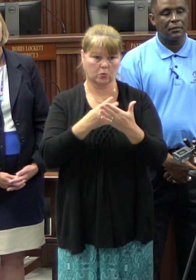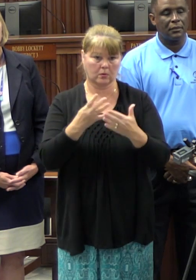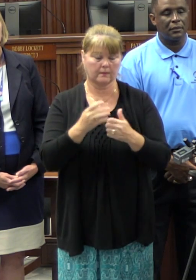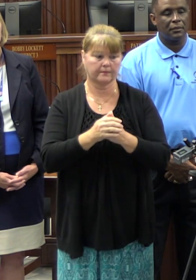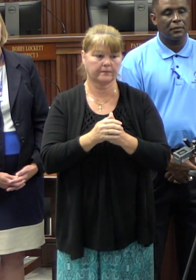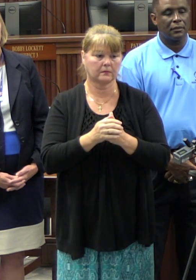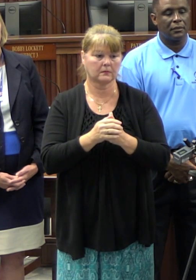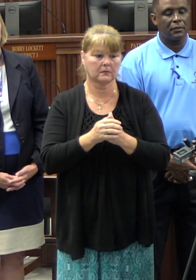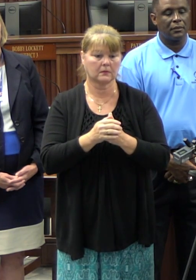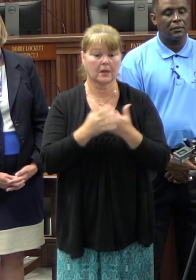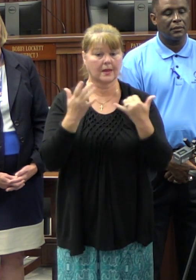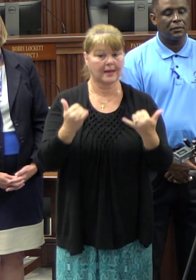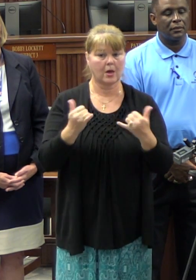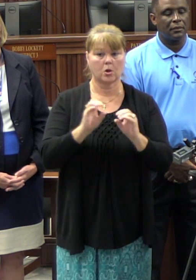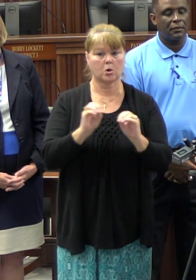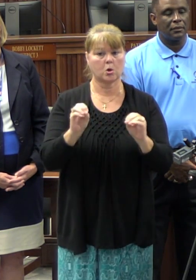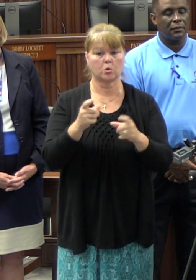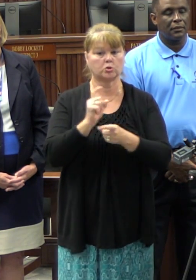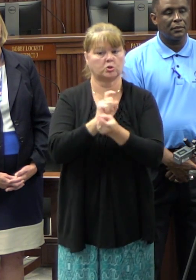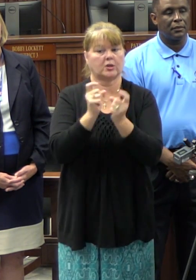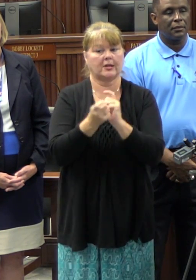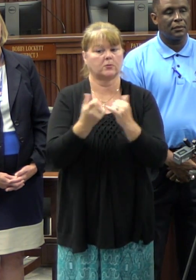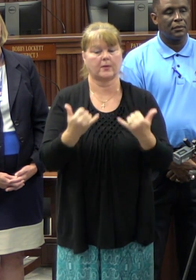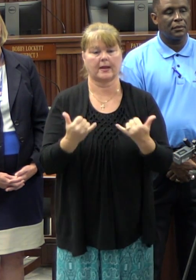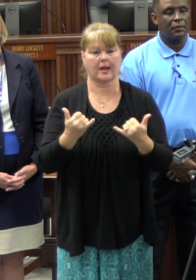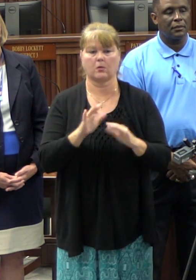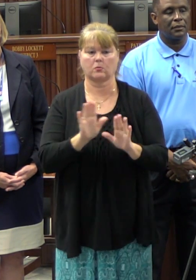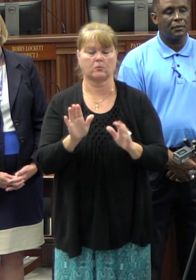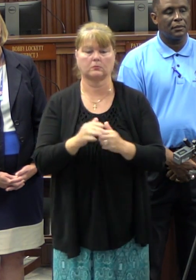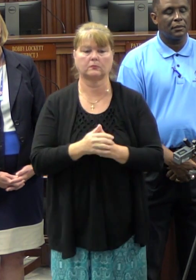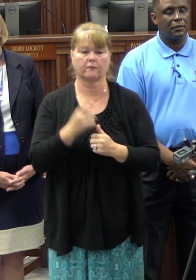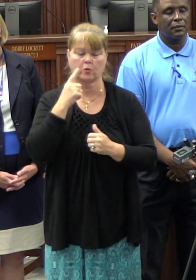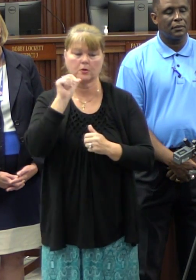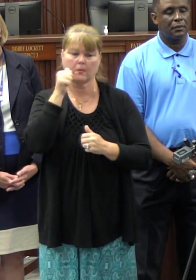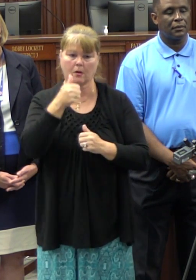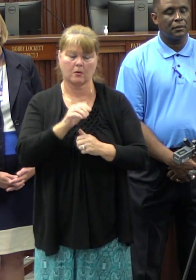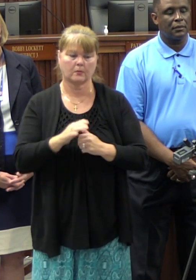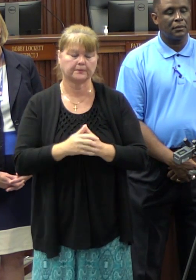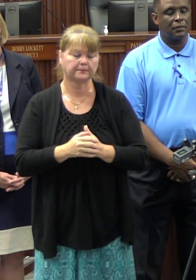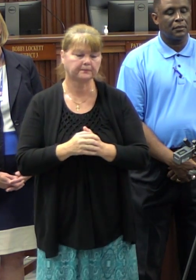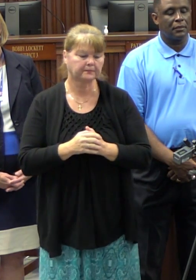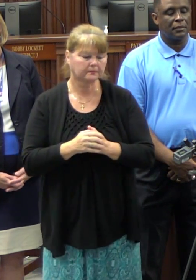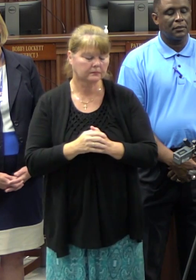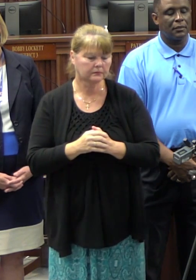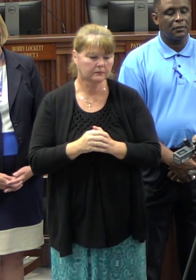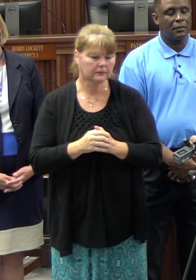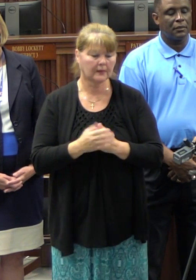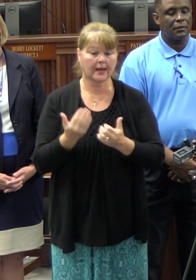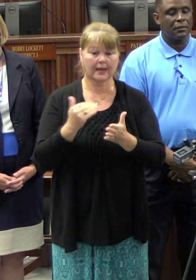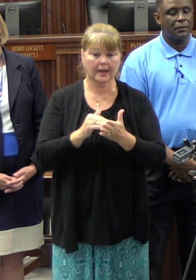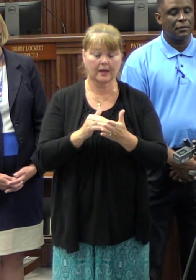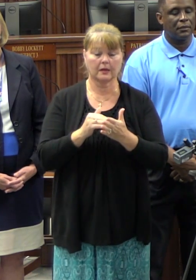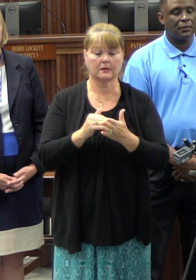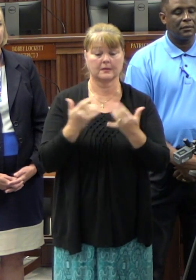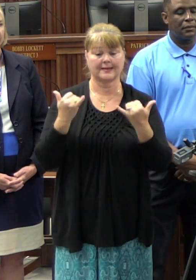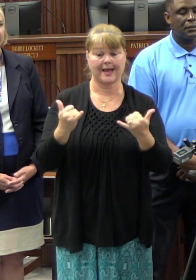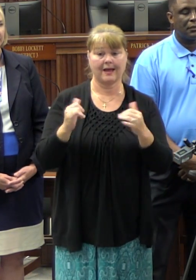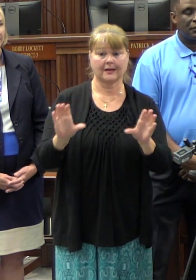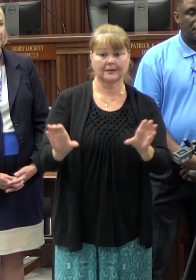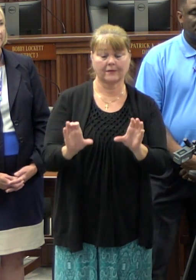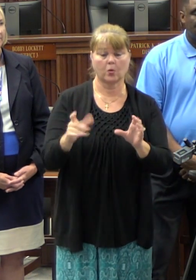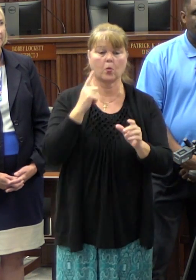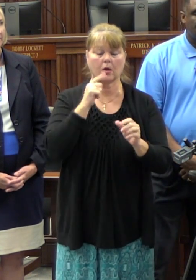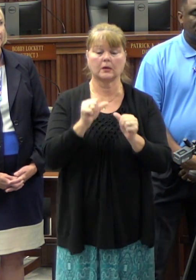right now, there's no alter to the school schedule for tomorrow. Okay. So again, our current activities is we